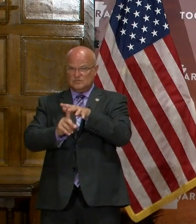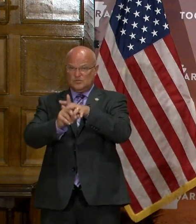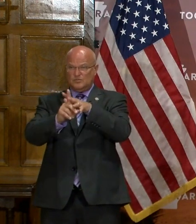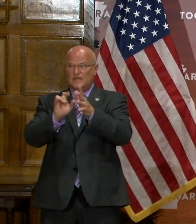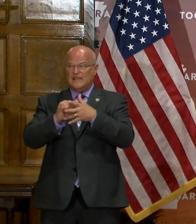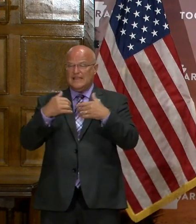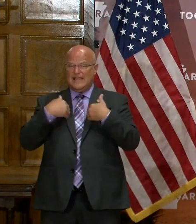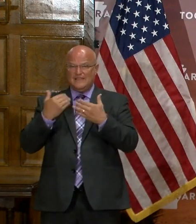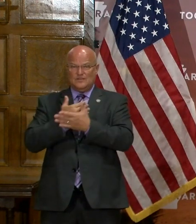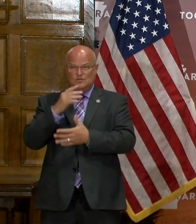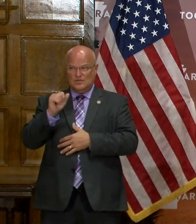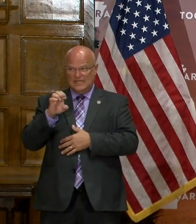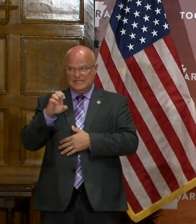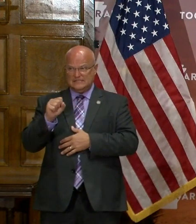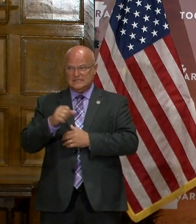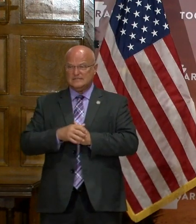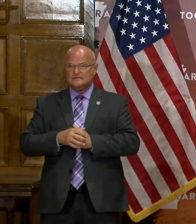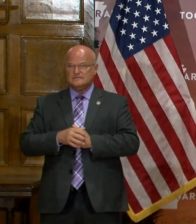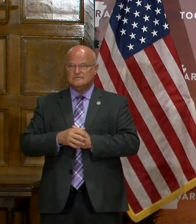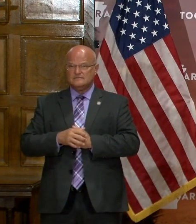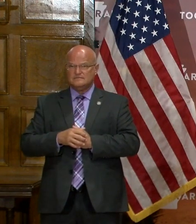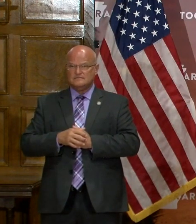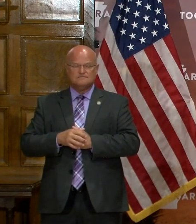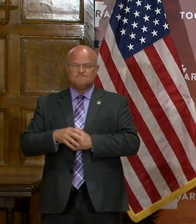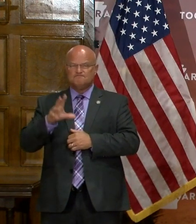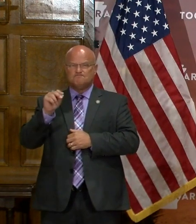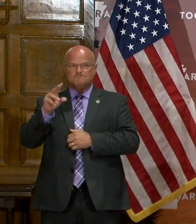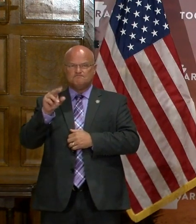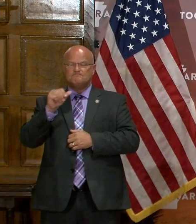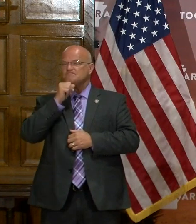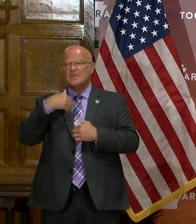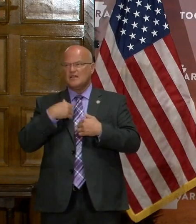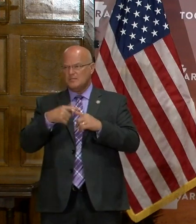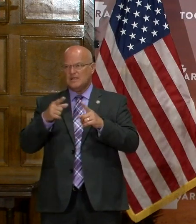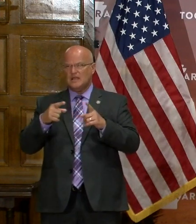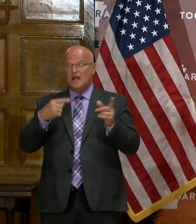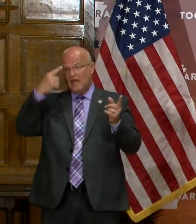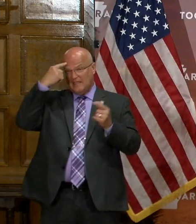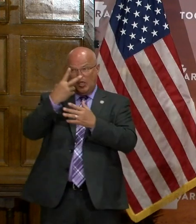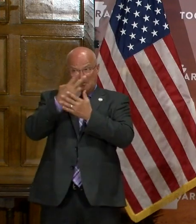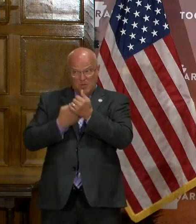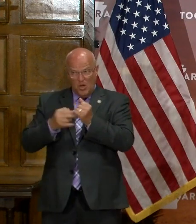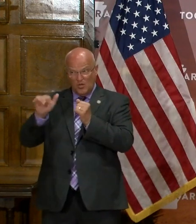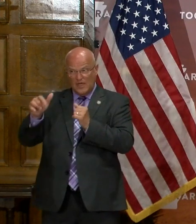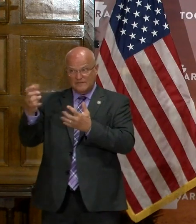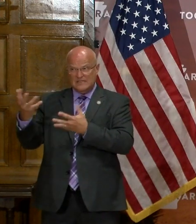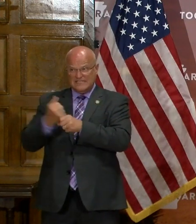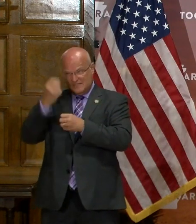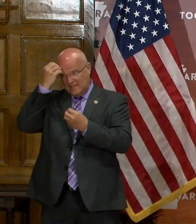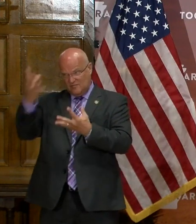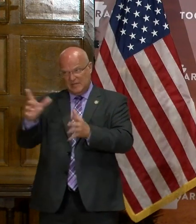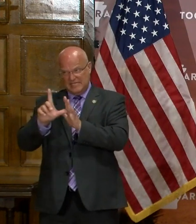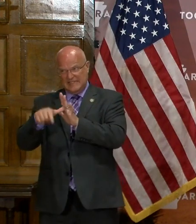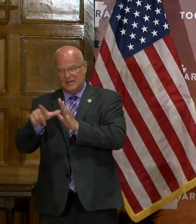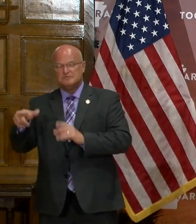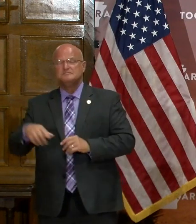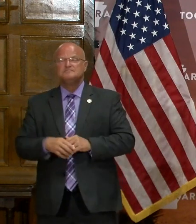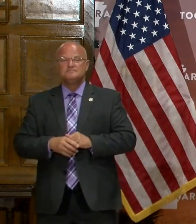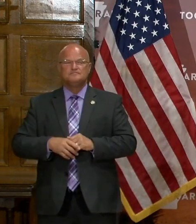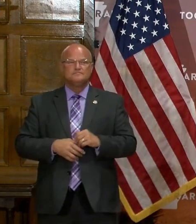facility is that had the new cases? I'm sorry, I don't, but I can get that information. Yeah, I think on both of those, we're going to have to get you that